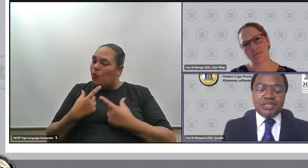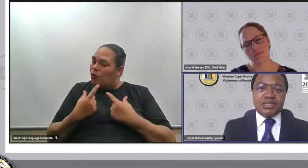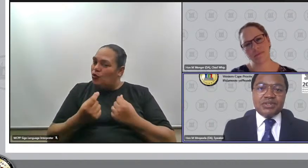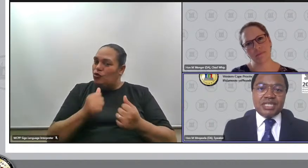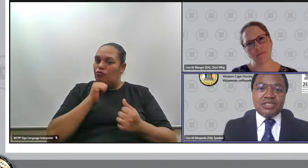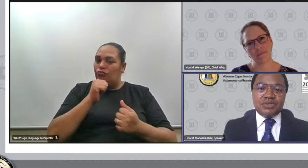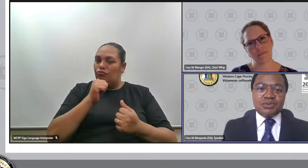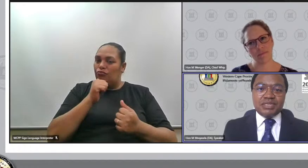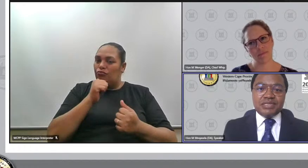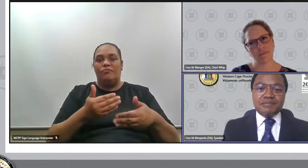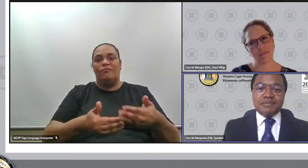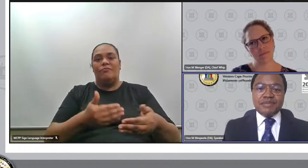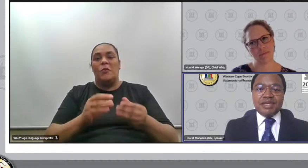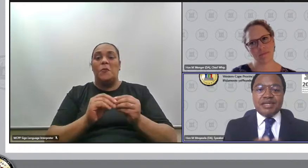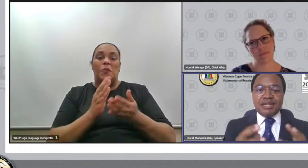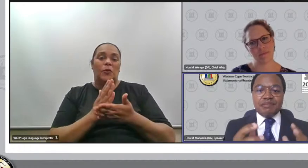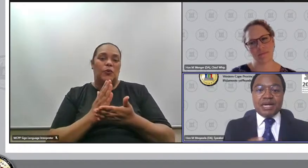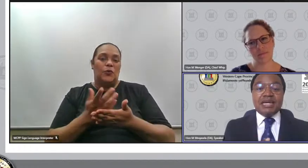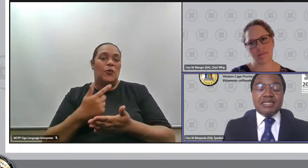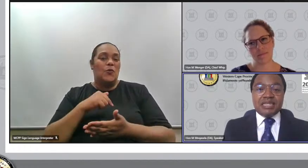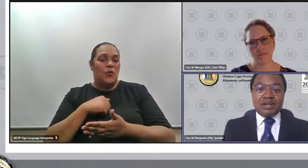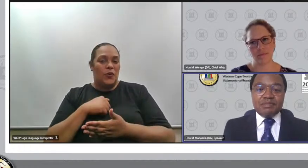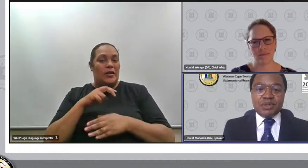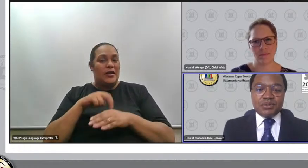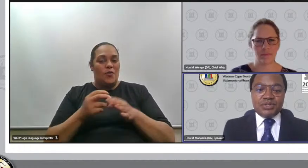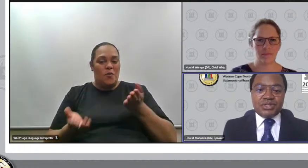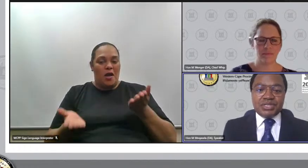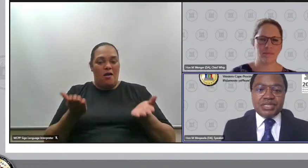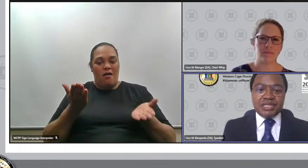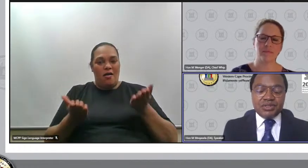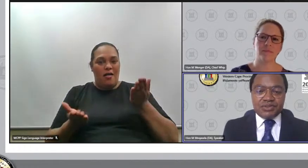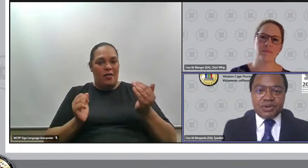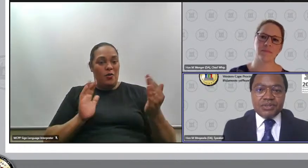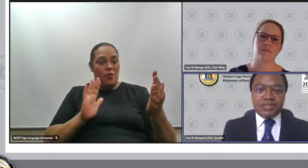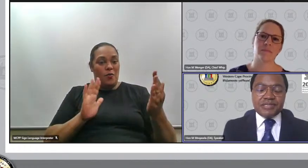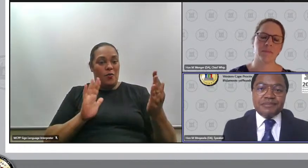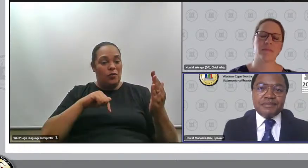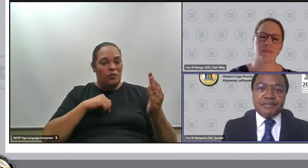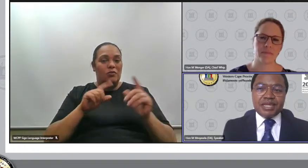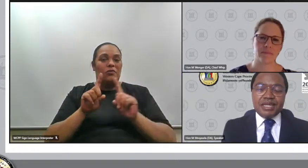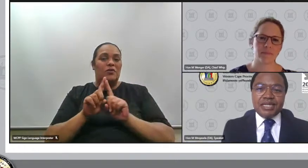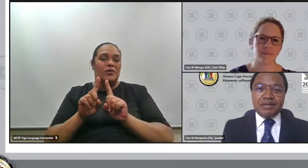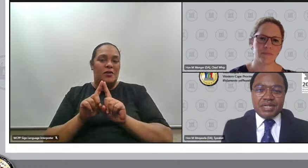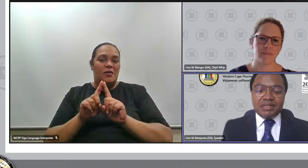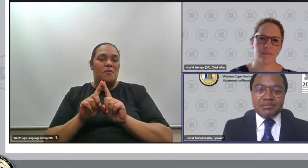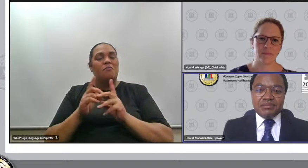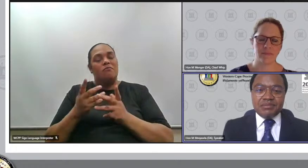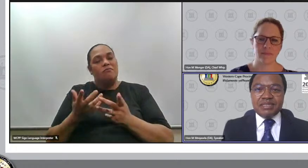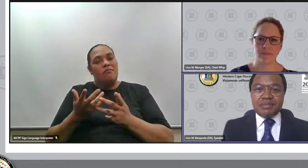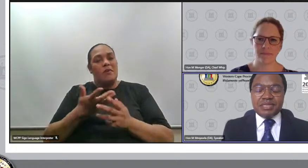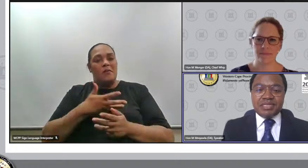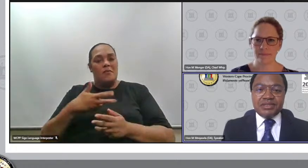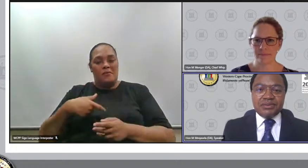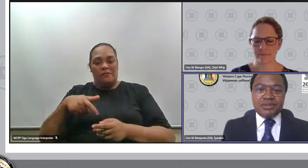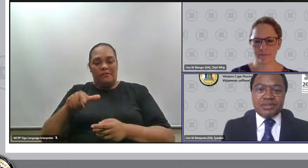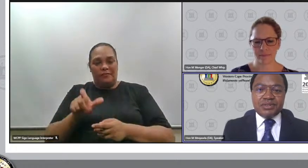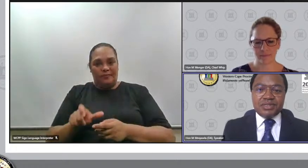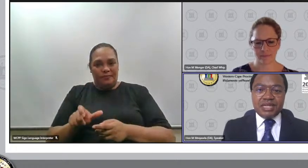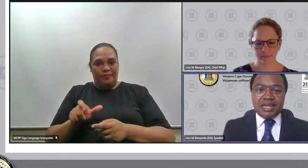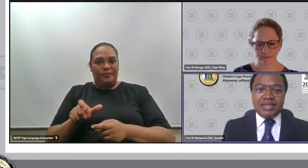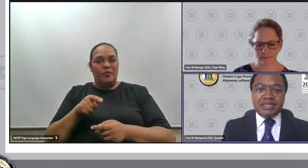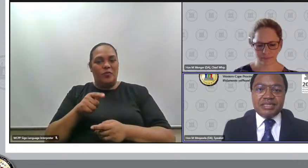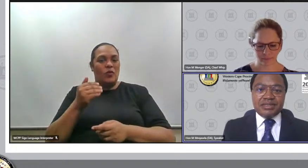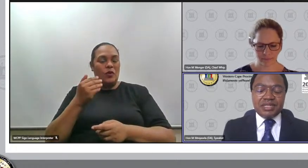have to ensure that we balance our approach. And of course, Madam Chairperson, you will